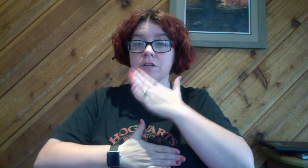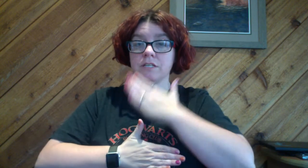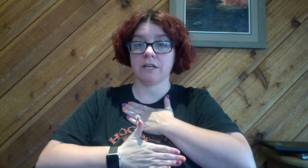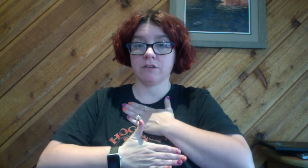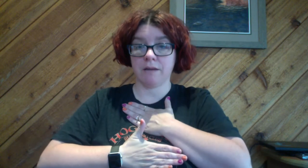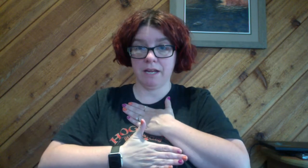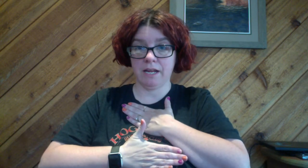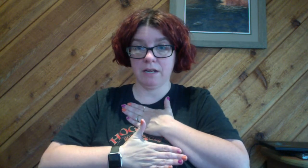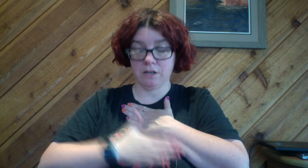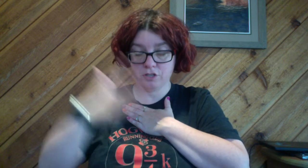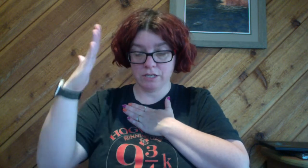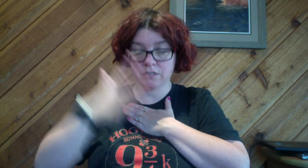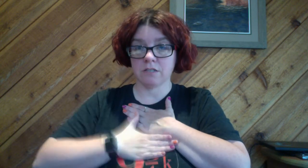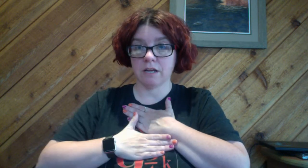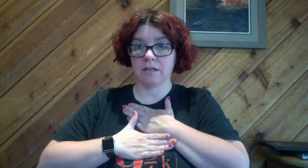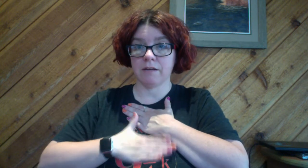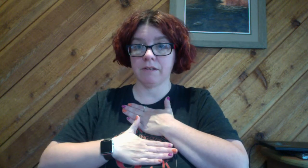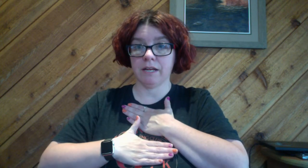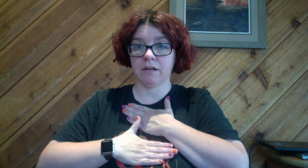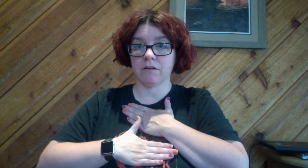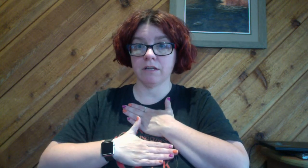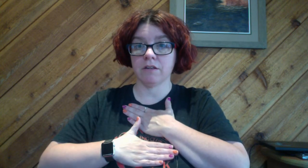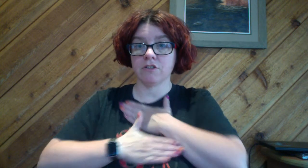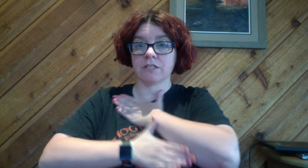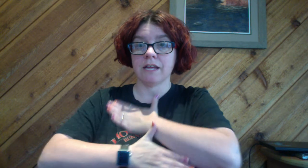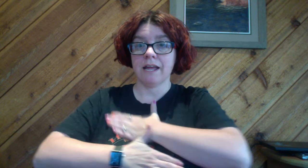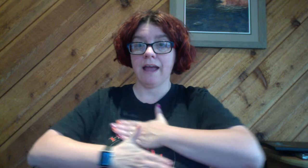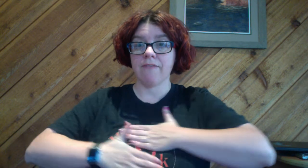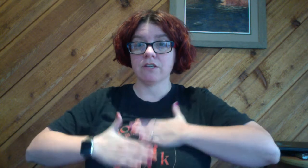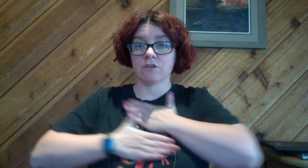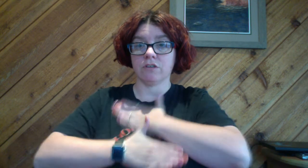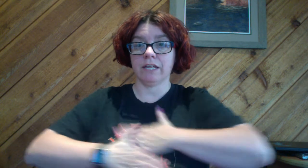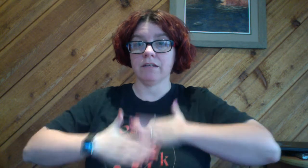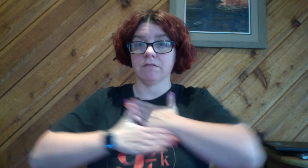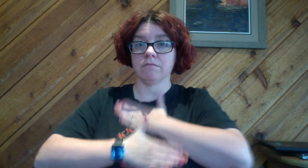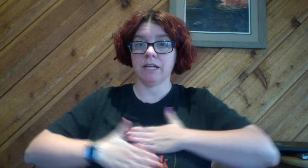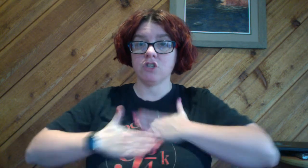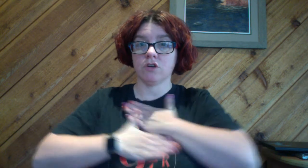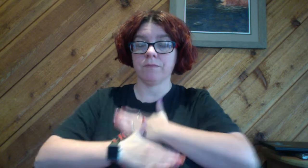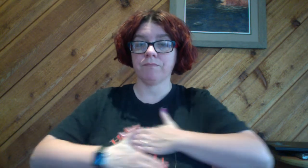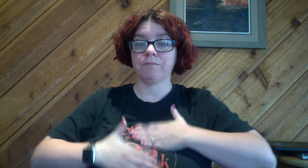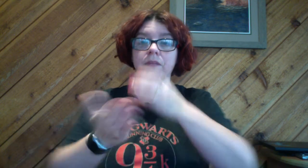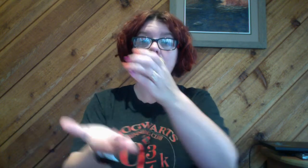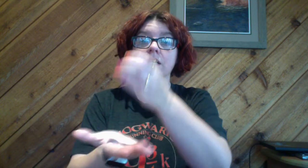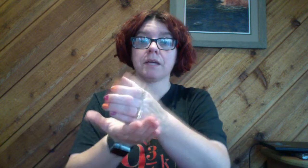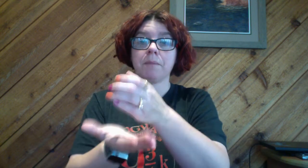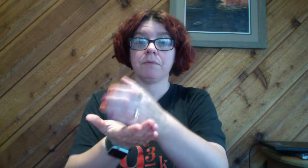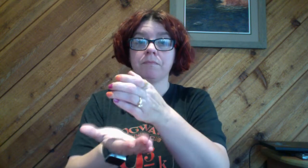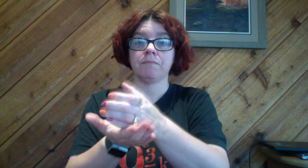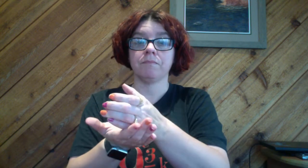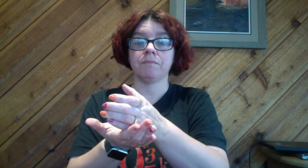take your dominant hand on your chest, non-dominant hand underneath on your chest, and they circle in. Enjoy. Cup.